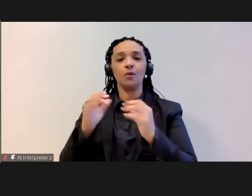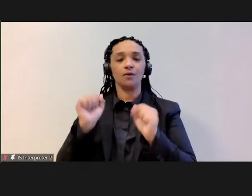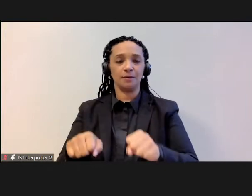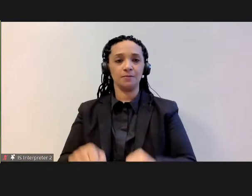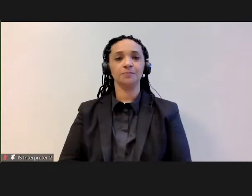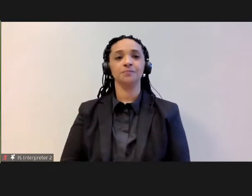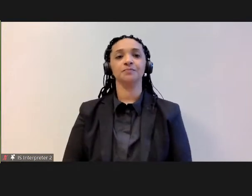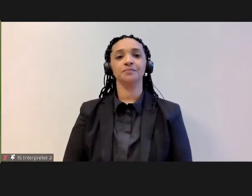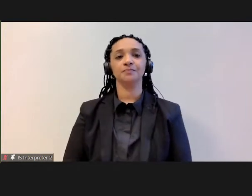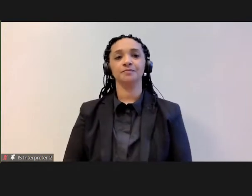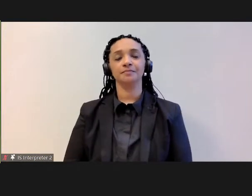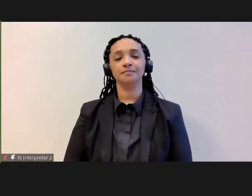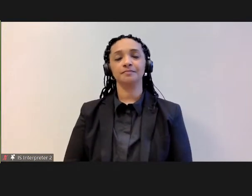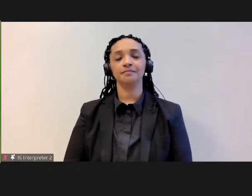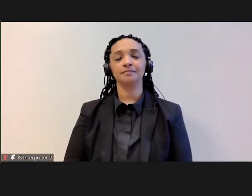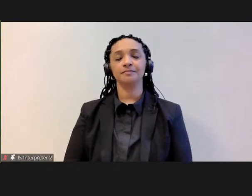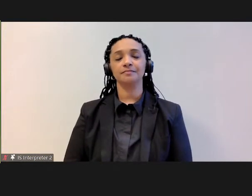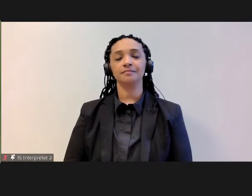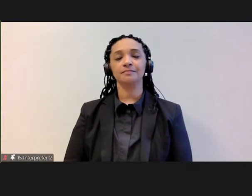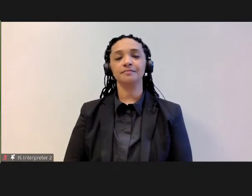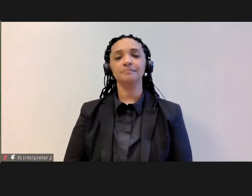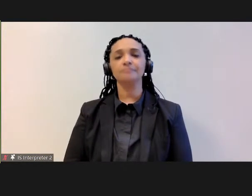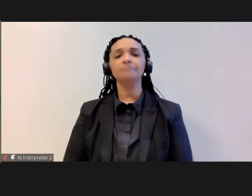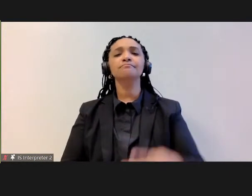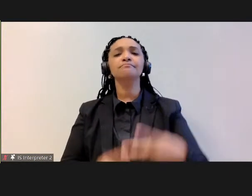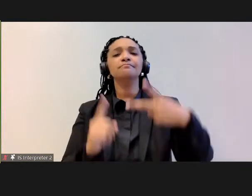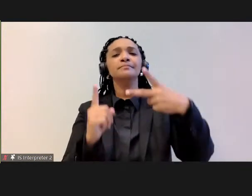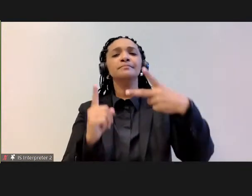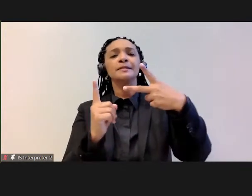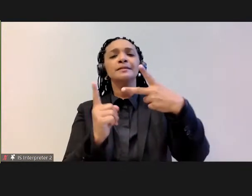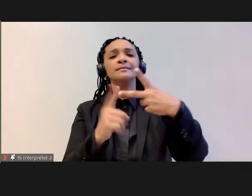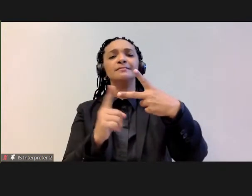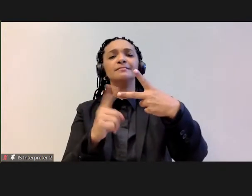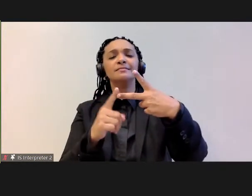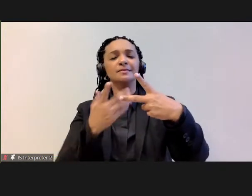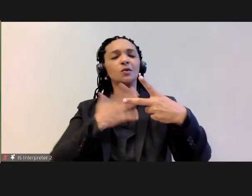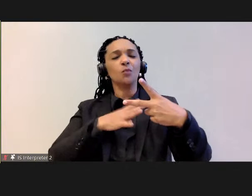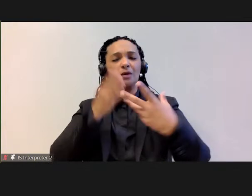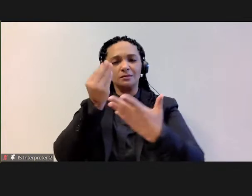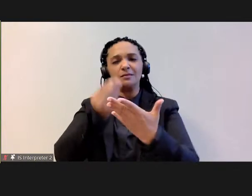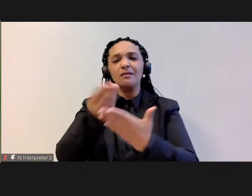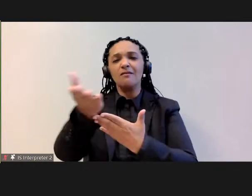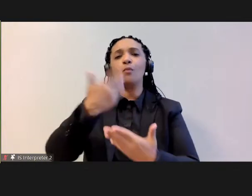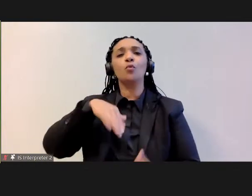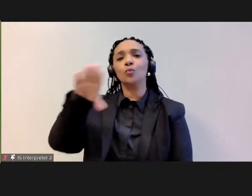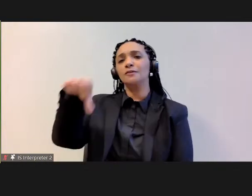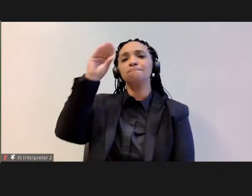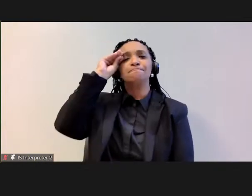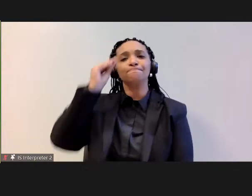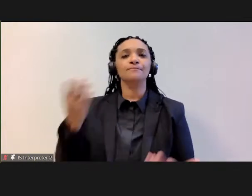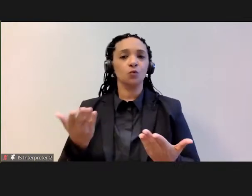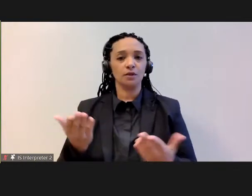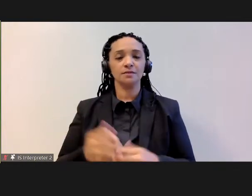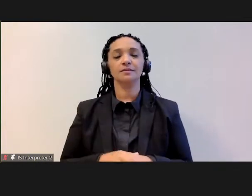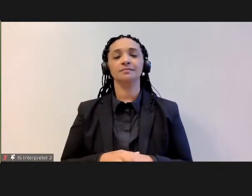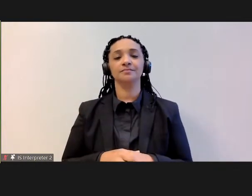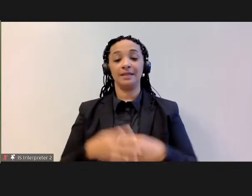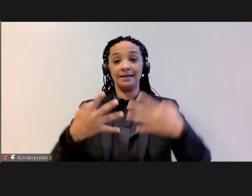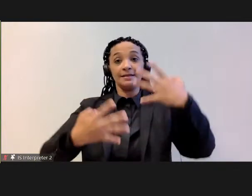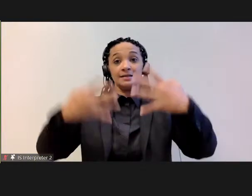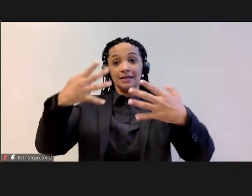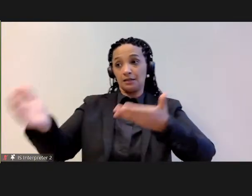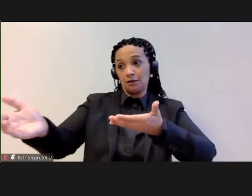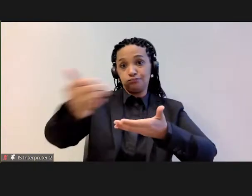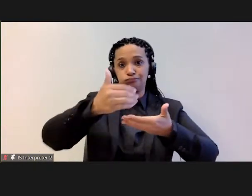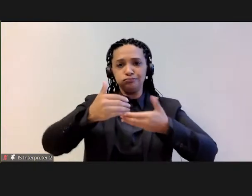The second lesson that I would like to share is with respect to the disaggregation of data. This